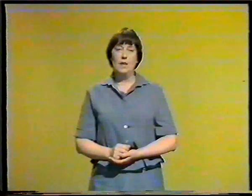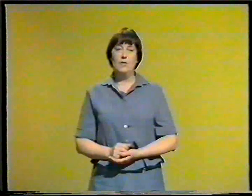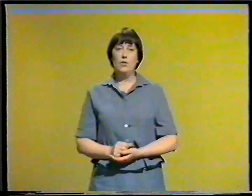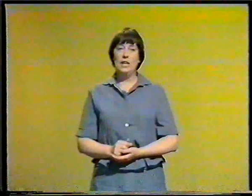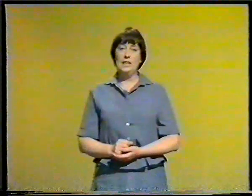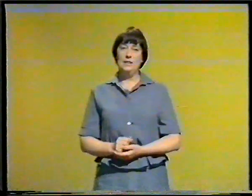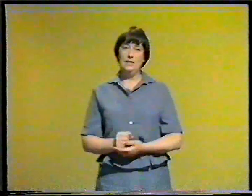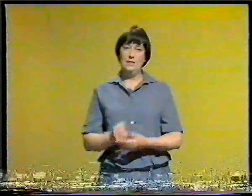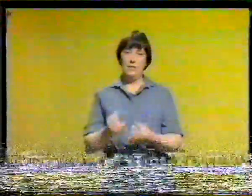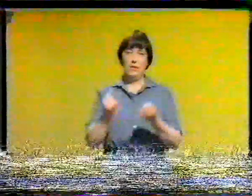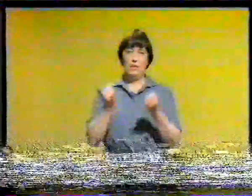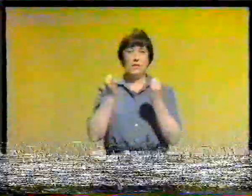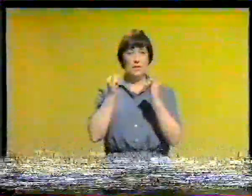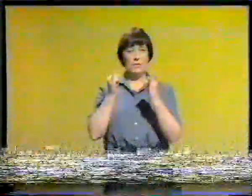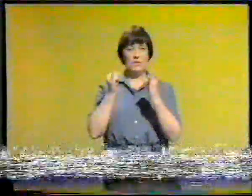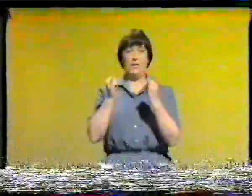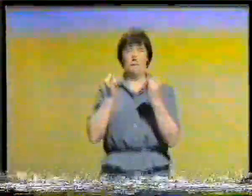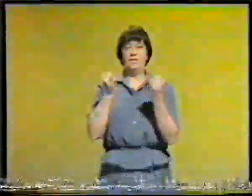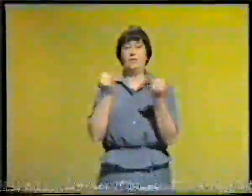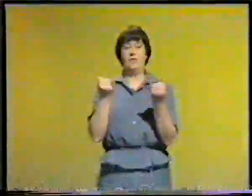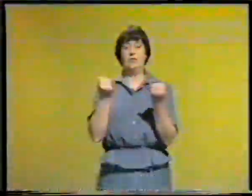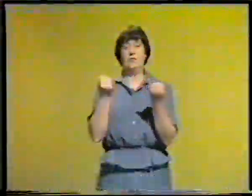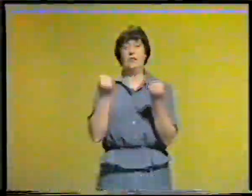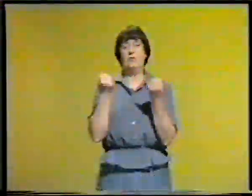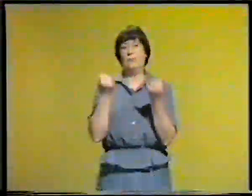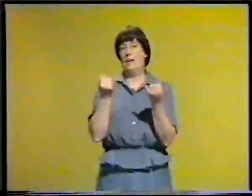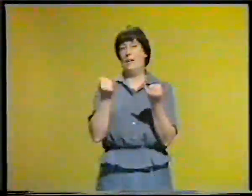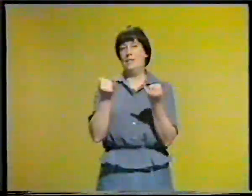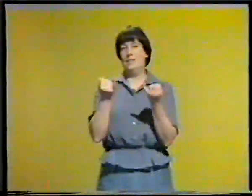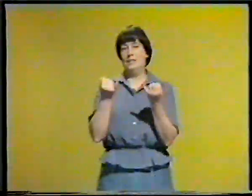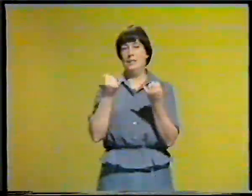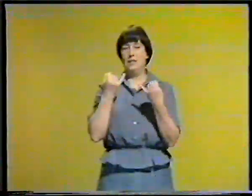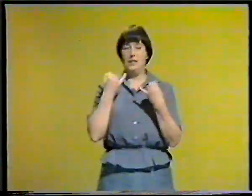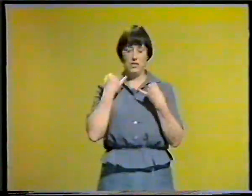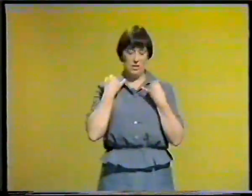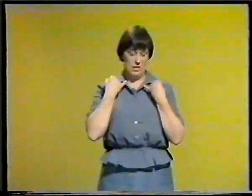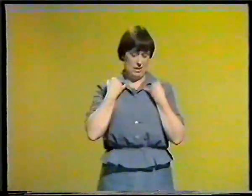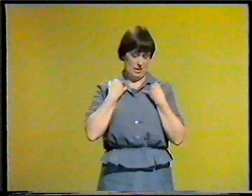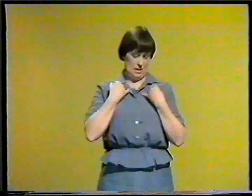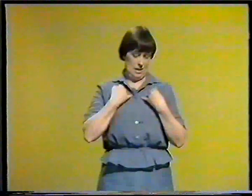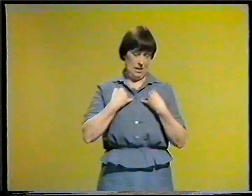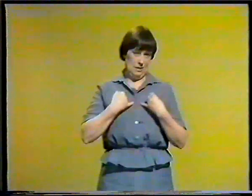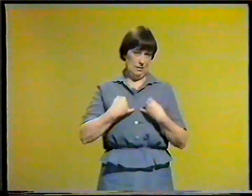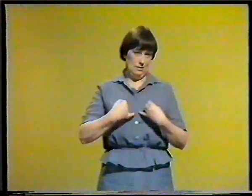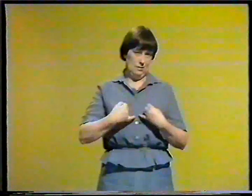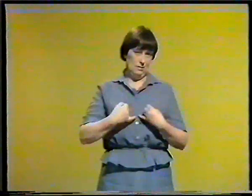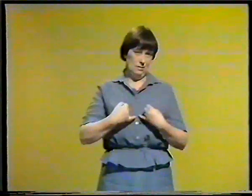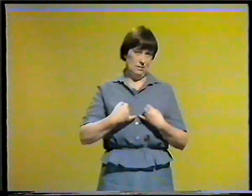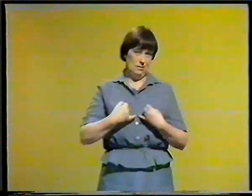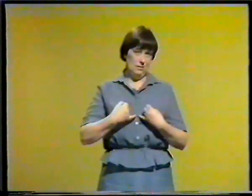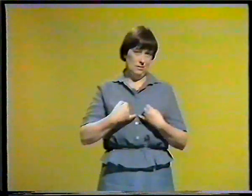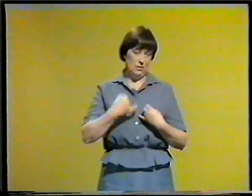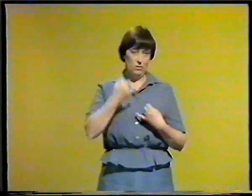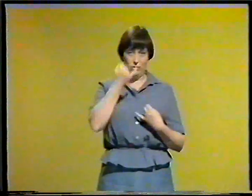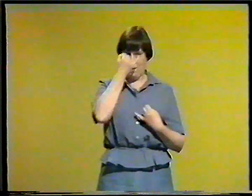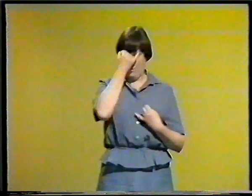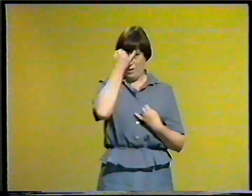For ill, use the little finger, which is a sign for bad, and it's just ill. You could have a bad